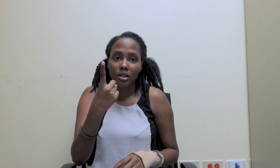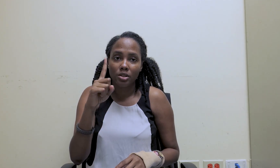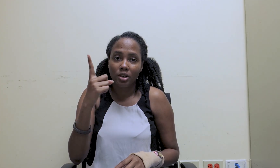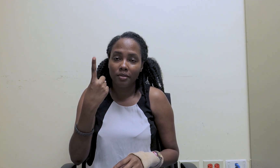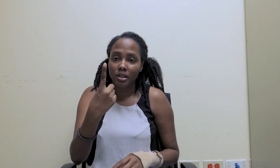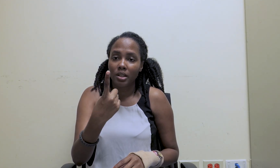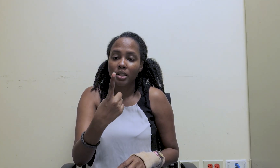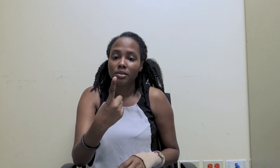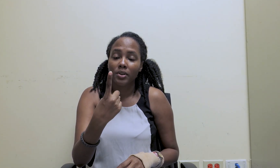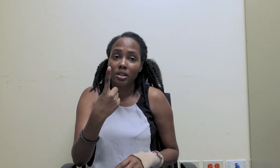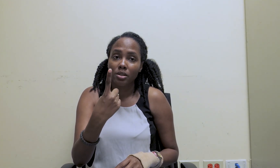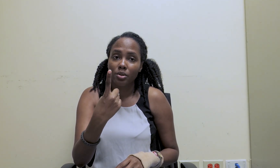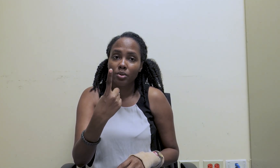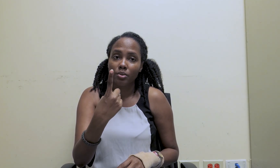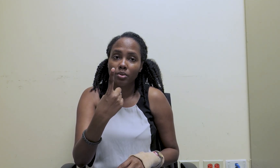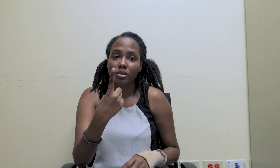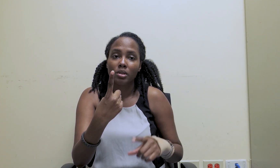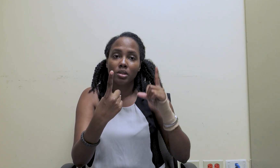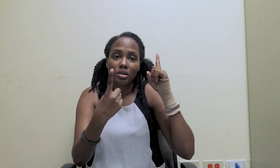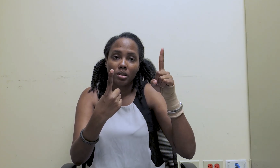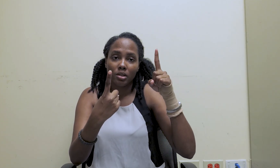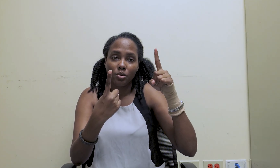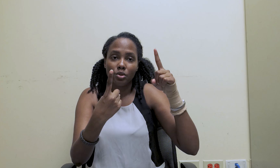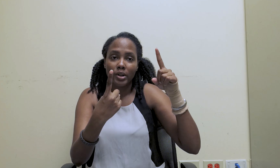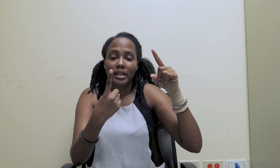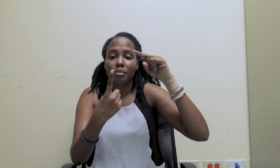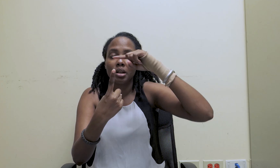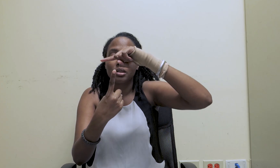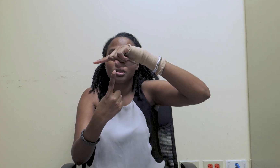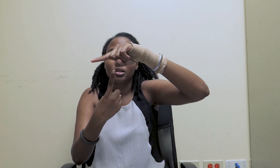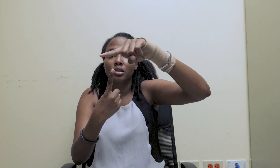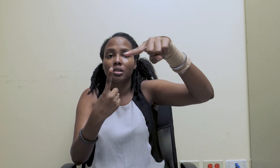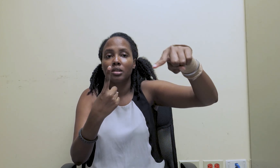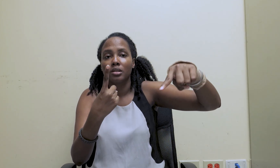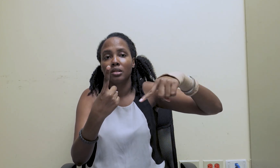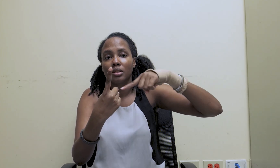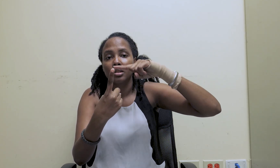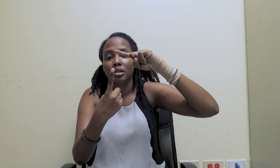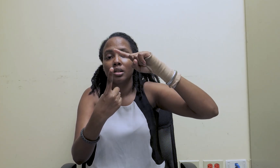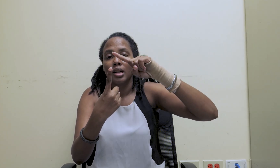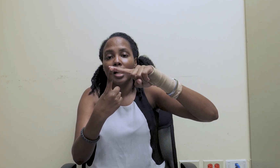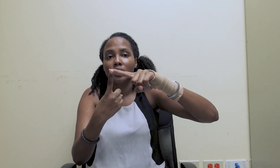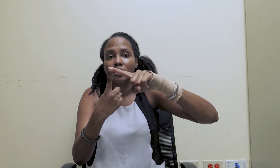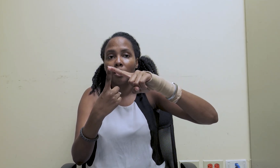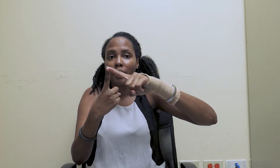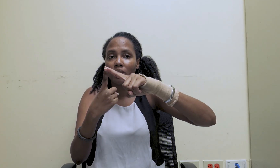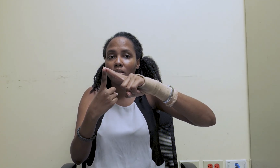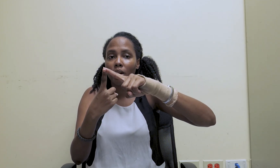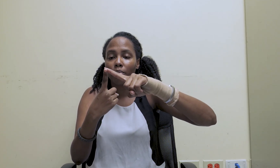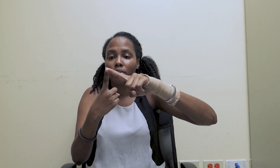index, your left index face you. Use the right to make a circle and stop at the top.